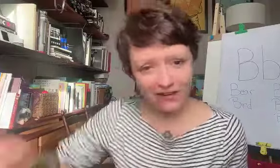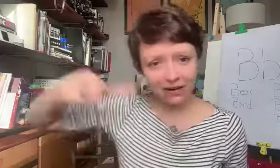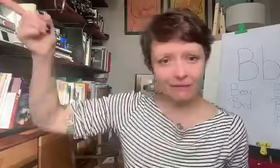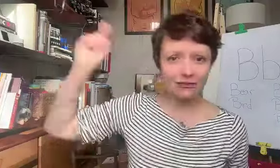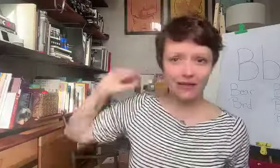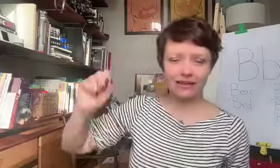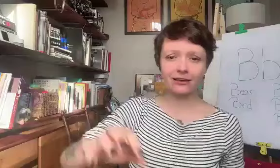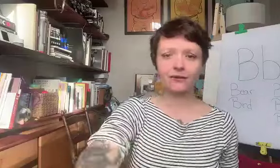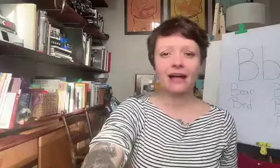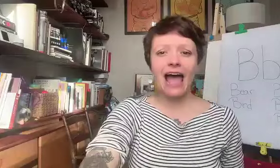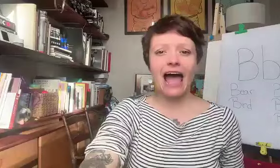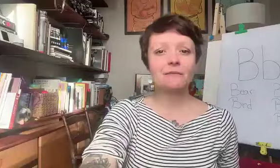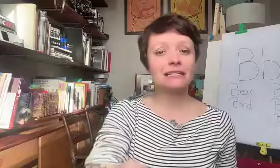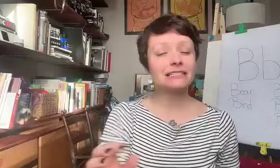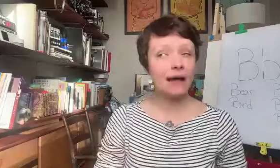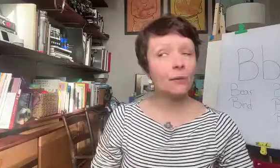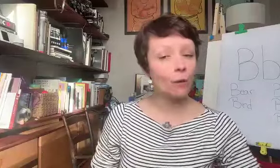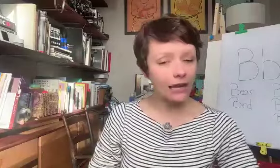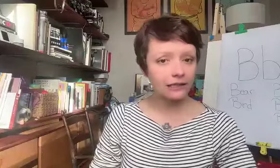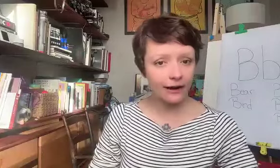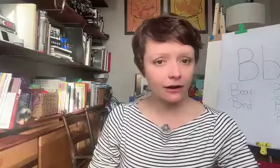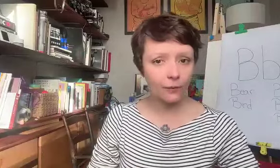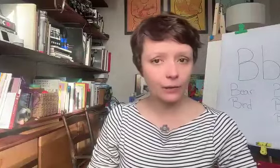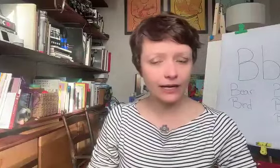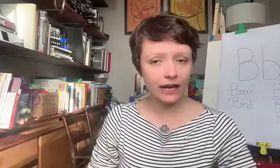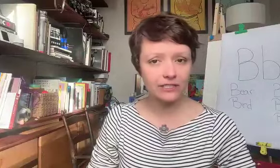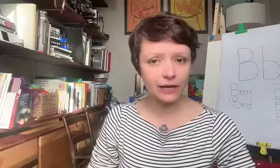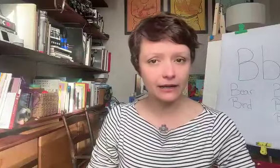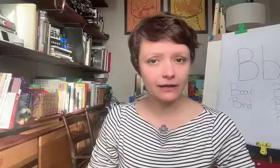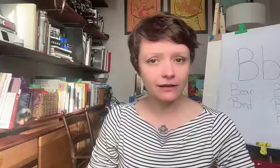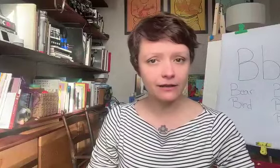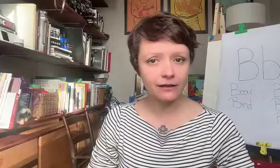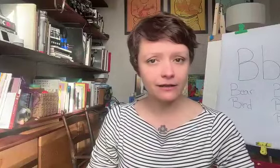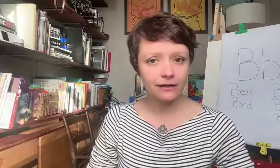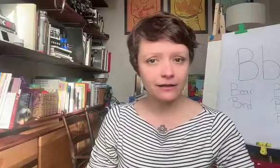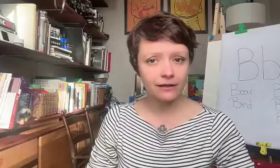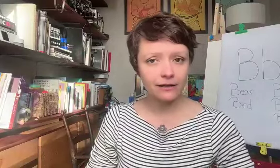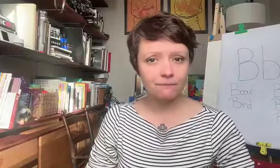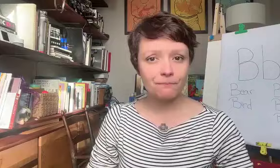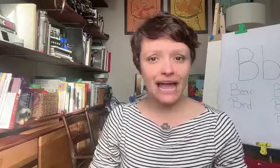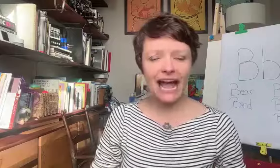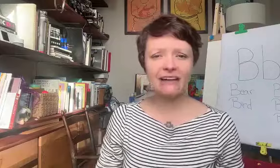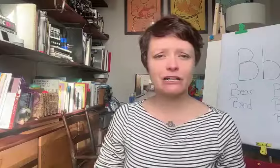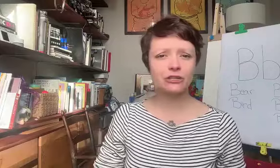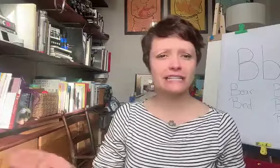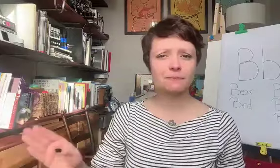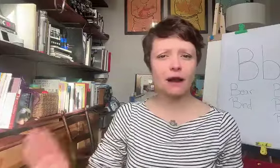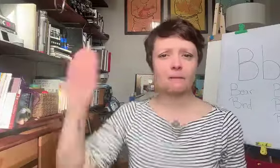perfect. Go to the bathroom. Thank you. And Miss Tammy, what letter are we working on this week? B. And everyone, do a dance party.